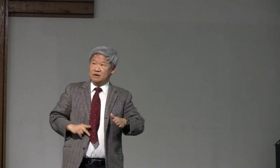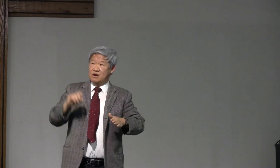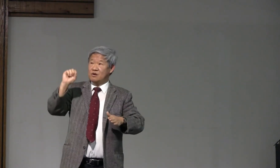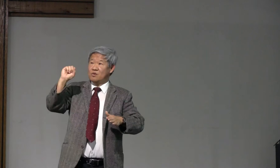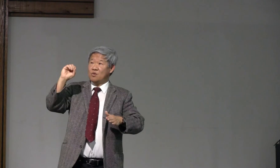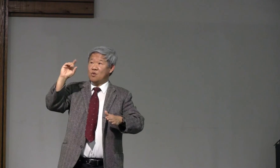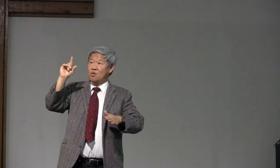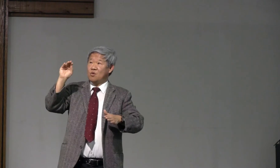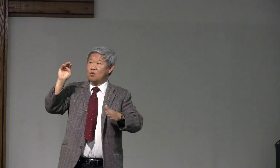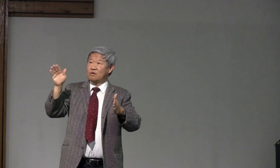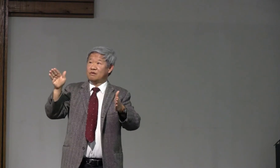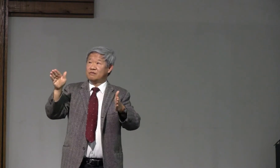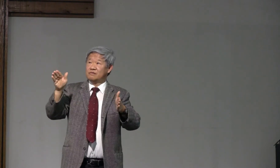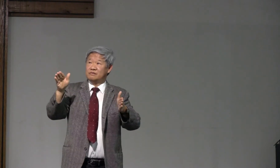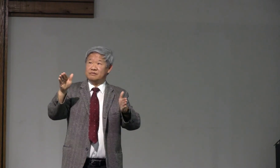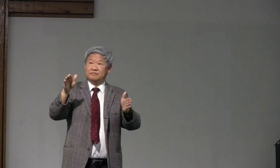communicate with you.